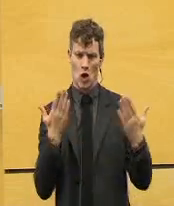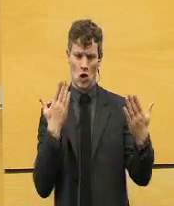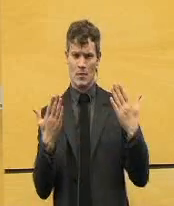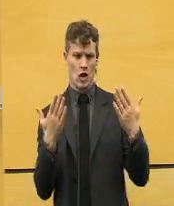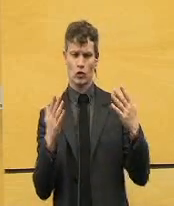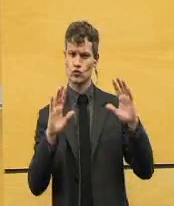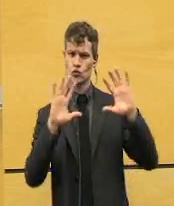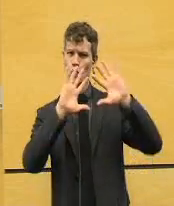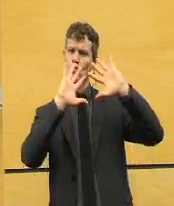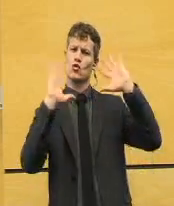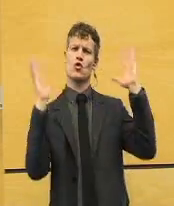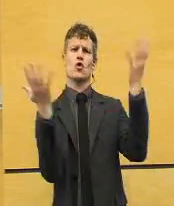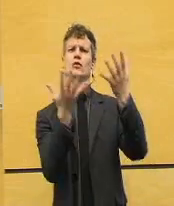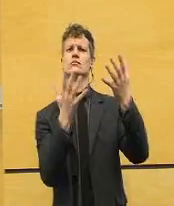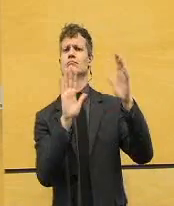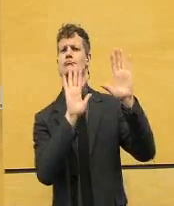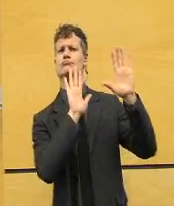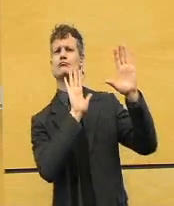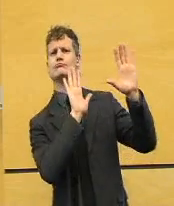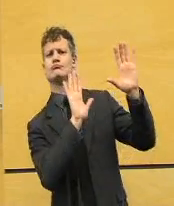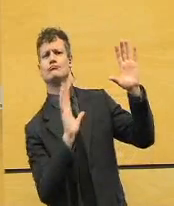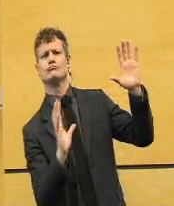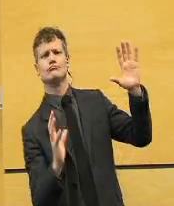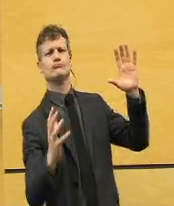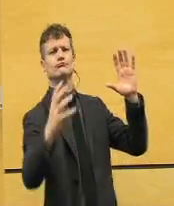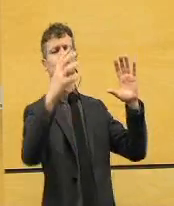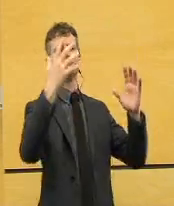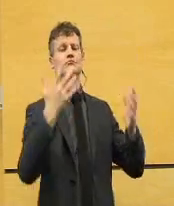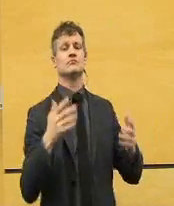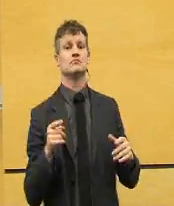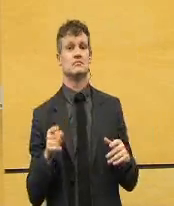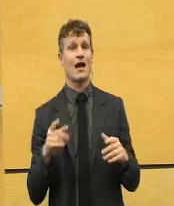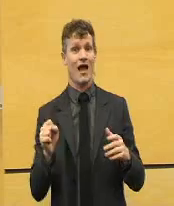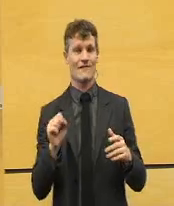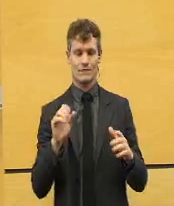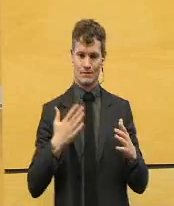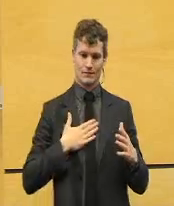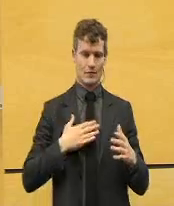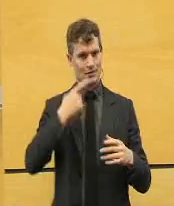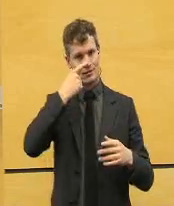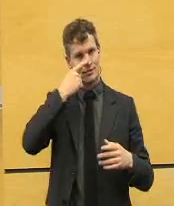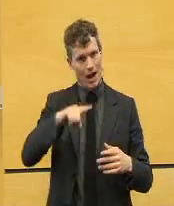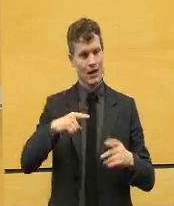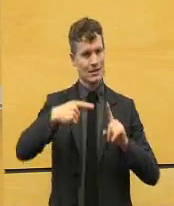to the National Statistics Office of Thailand, please.